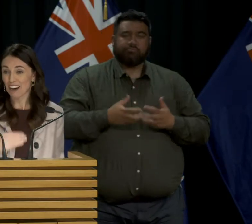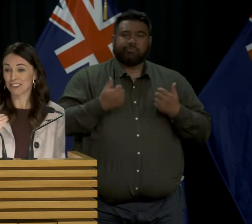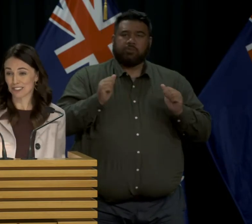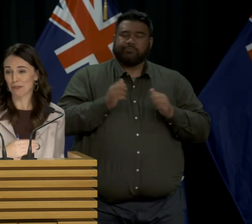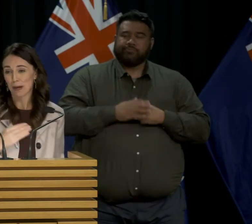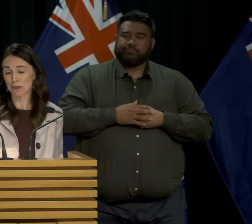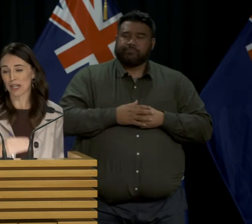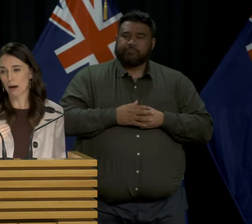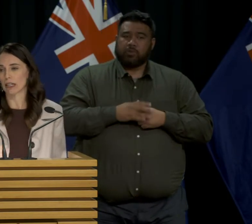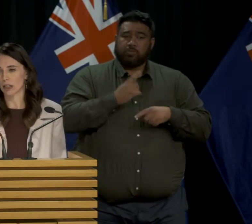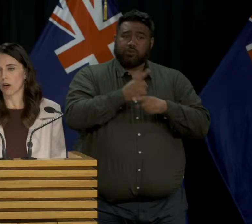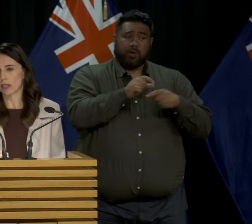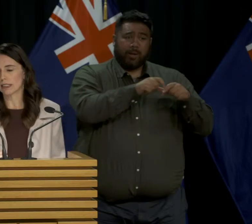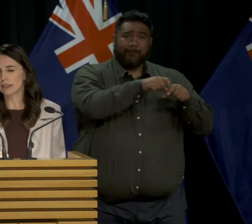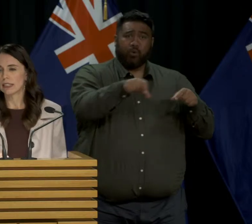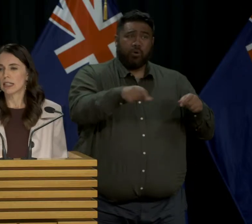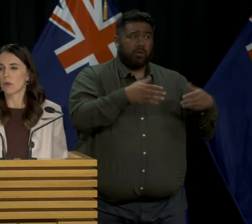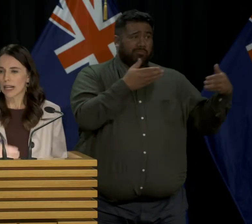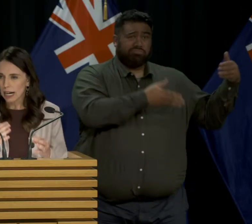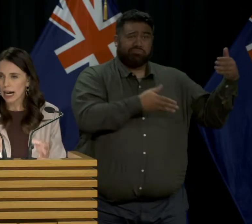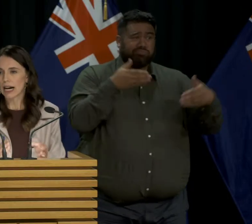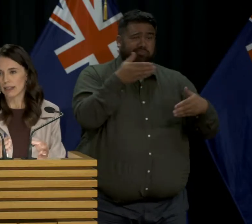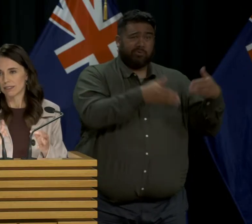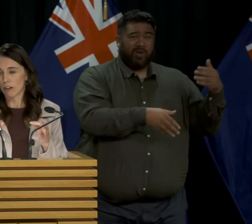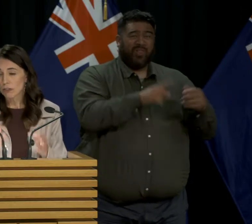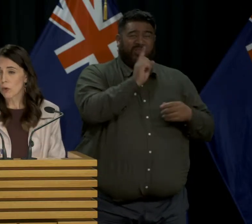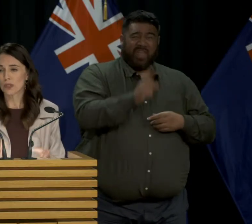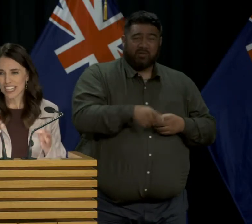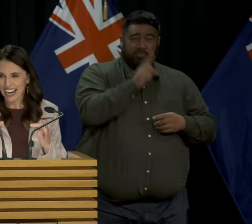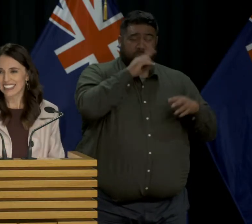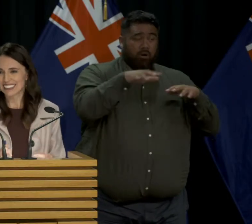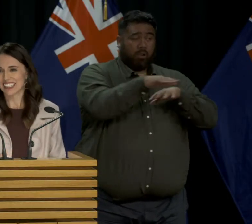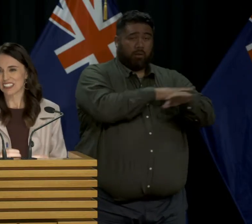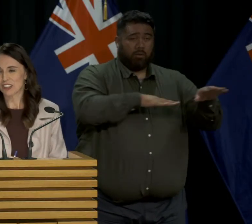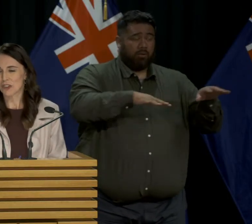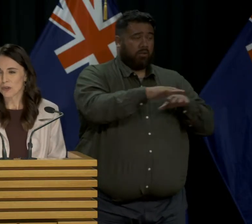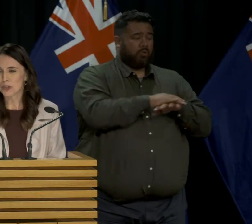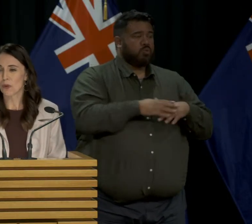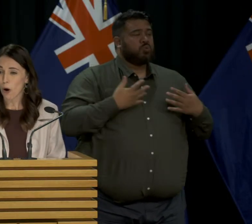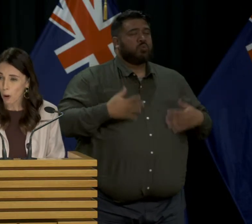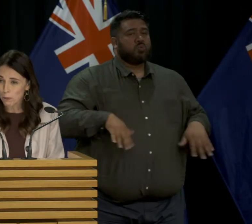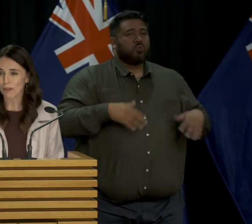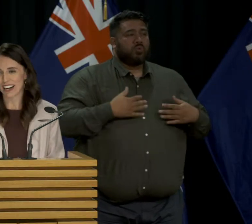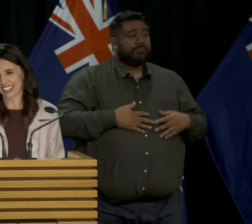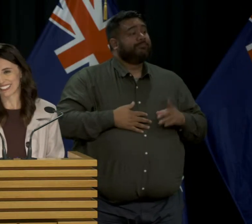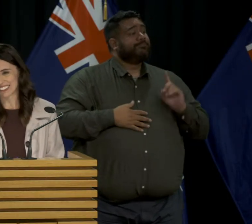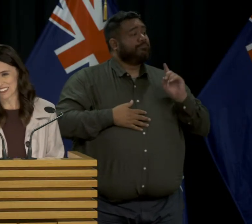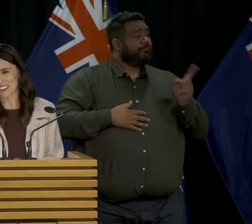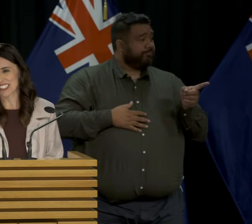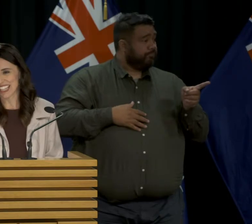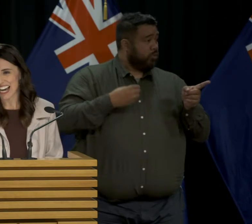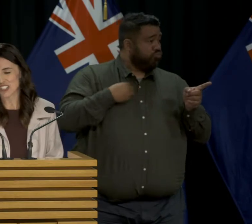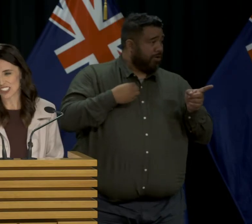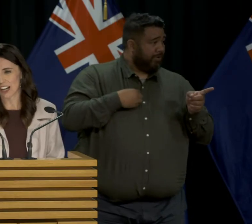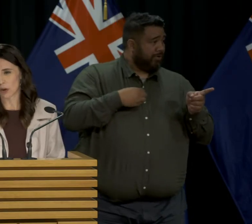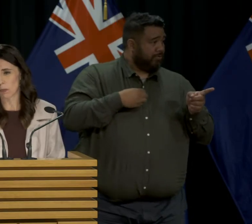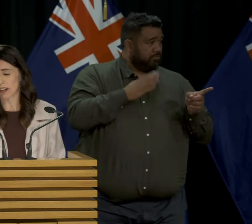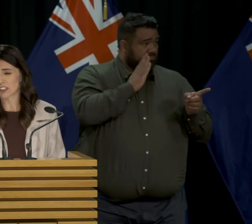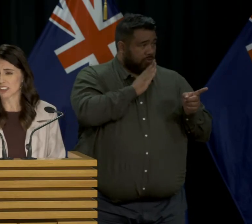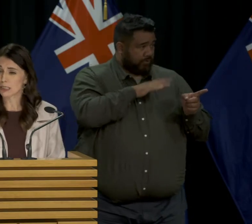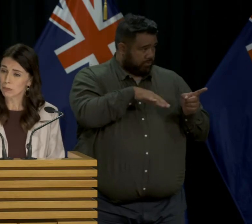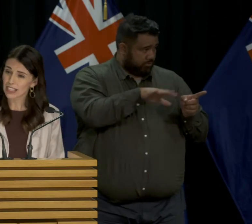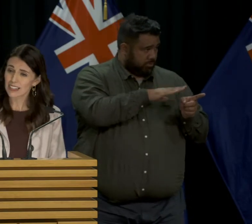literally thousands of people are coming and going, we are, of course, asking that those who are operating those